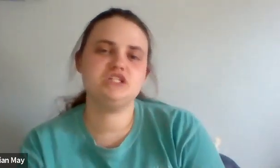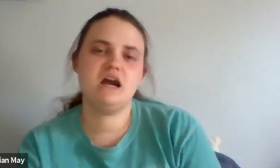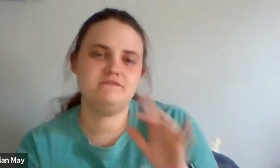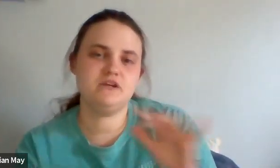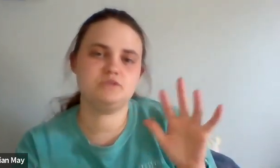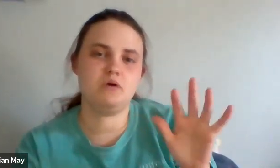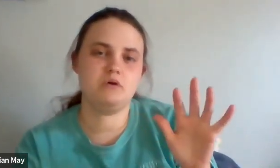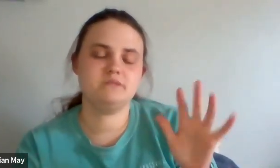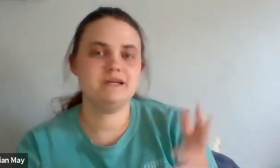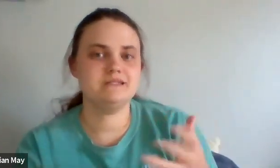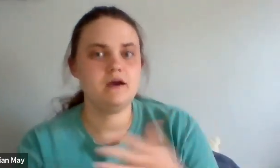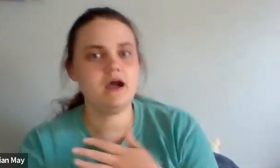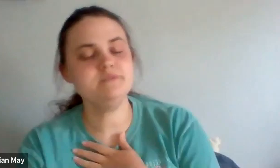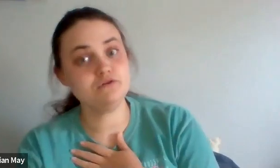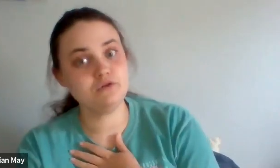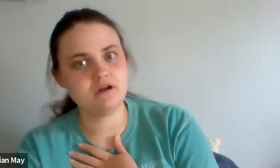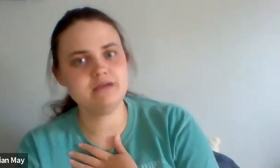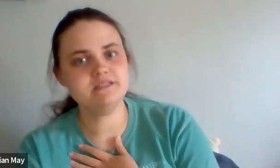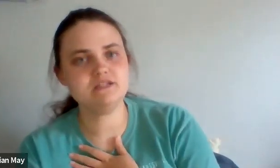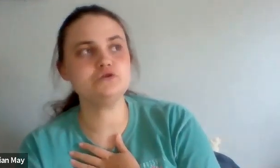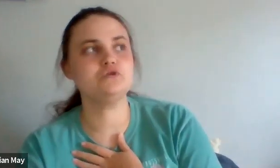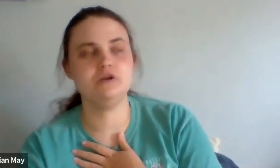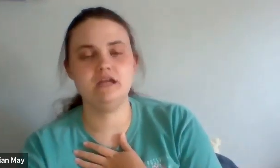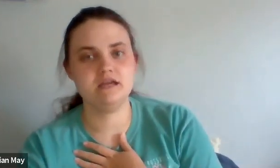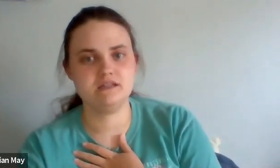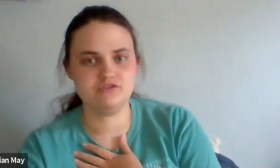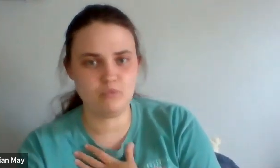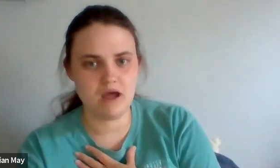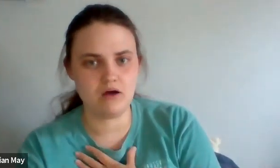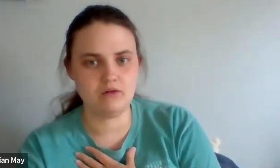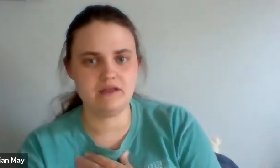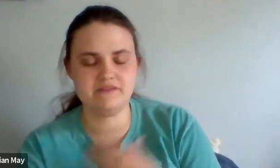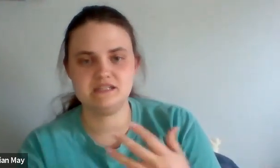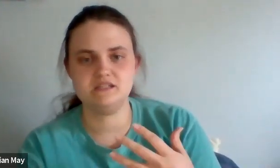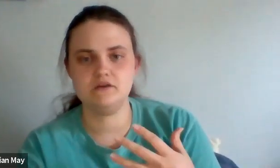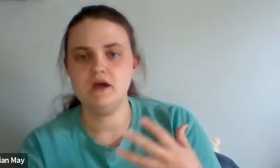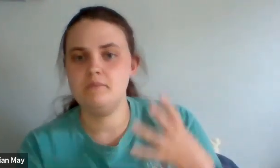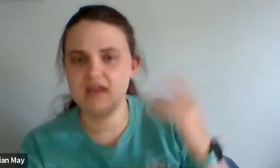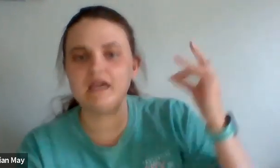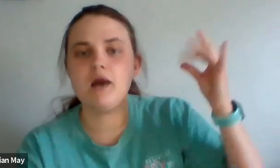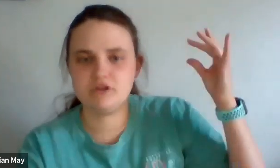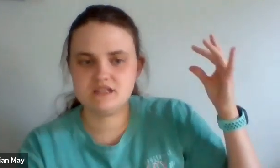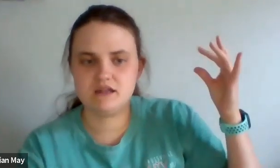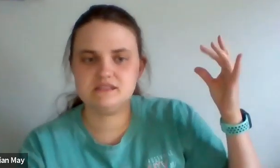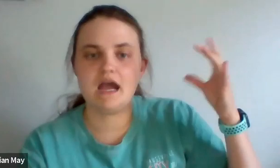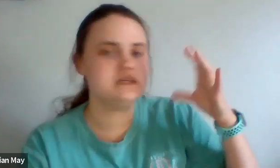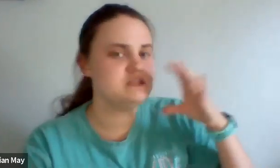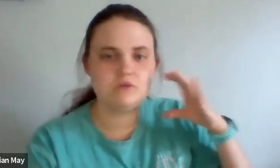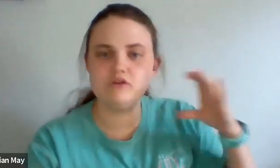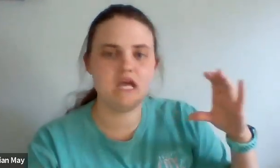kind of finger spell words because I'm still learning ASL as well, in the sense of picking up on signs. Like I can